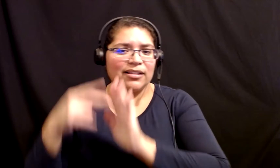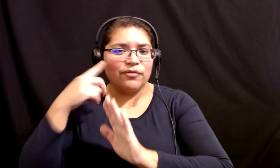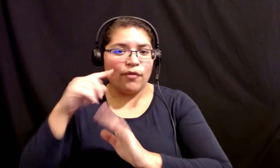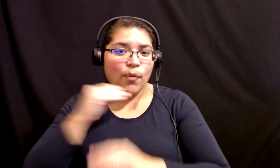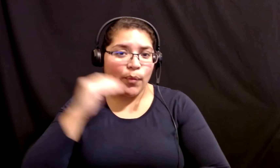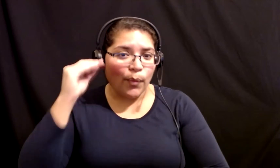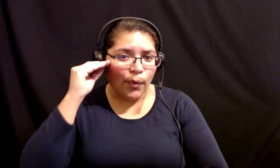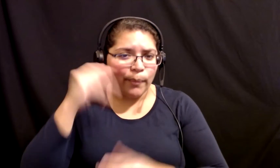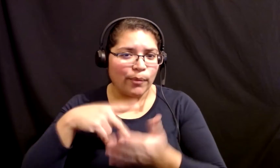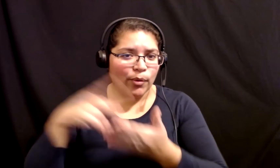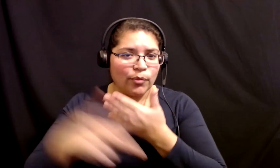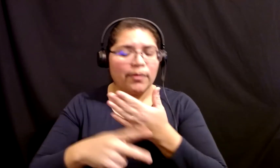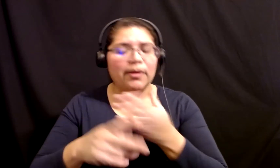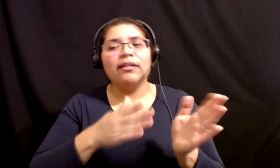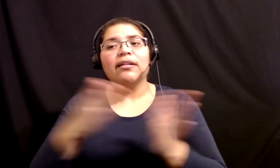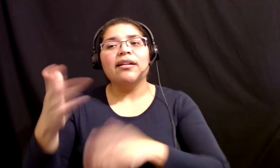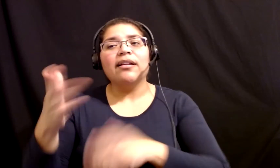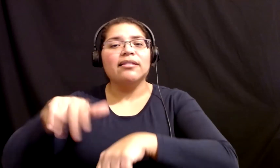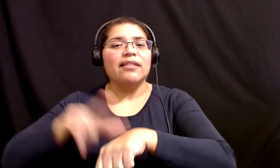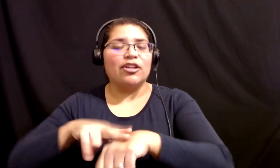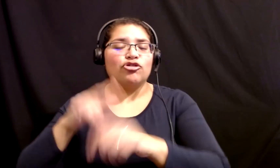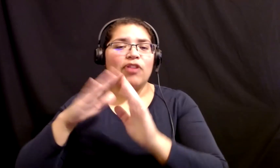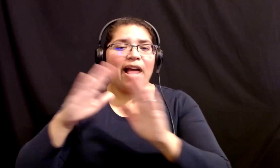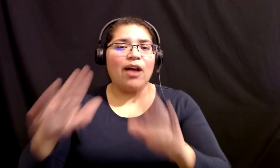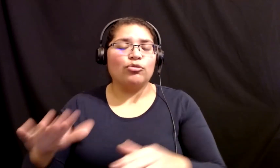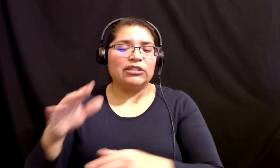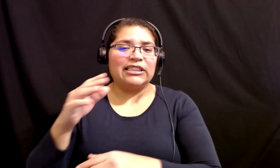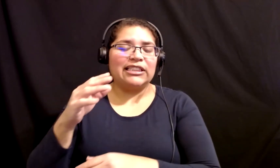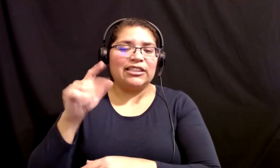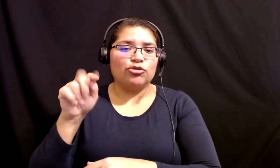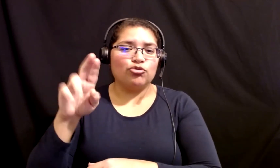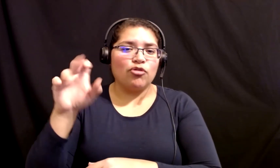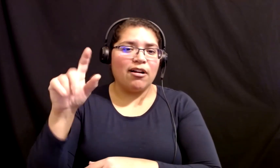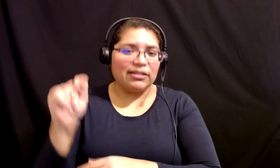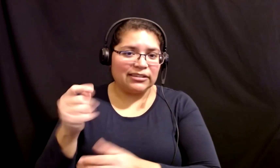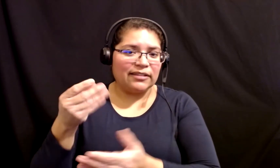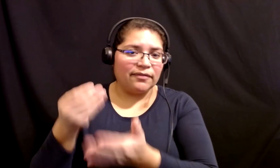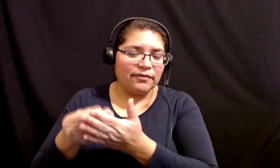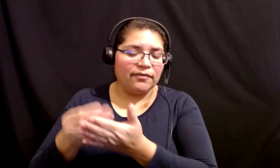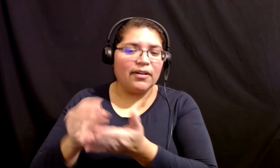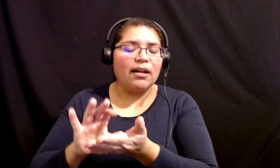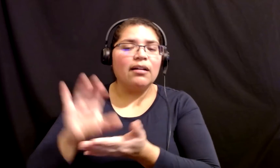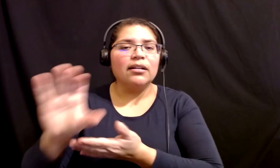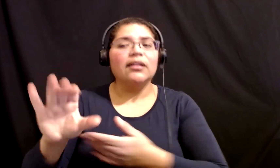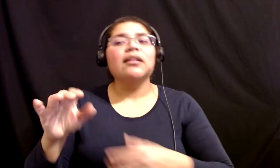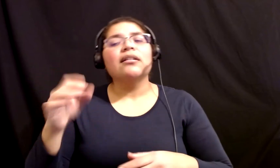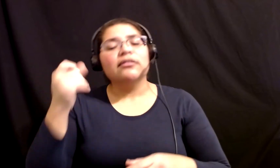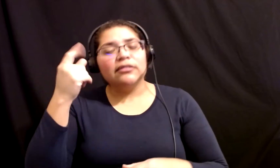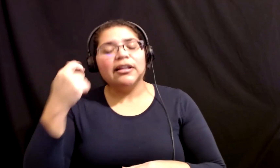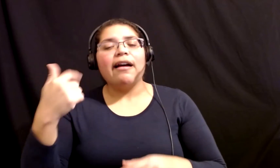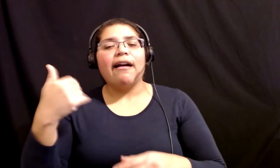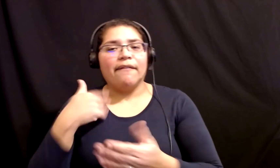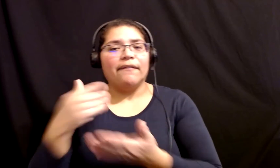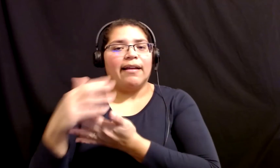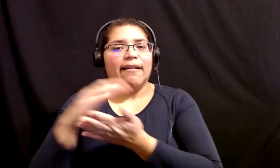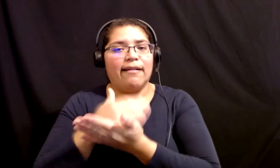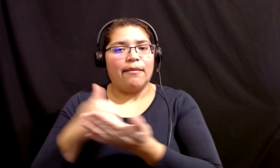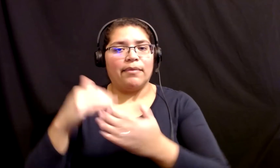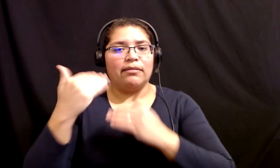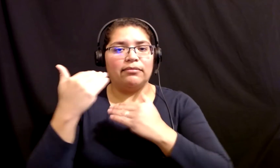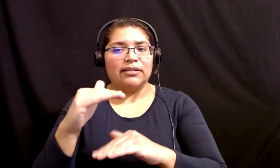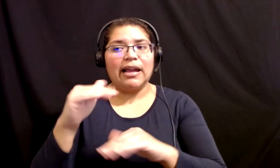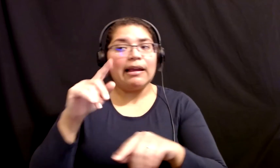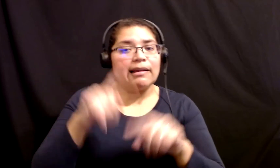then National Housing Trust Fund as the parameters, and they are income constrained. You can have a certain